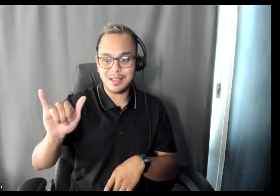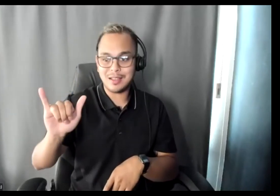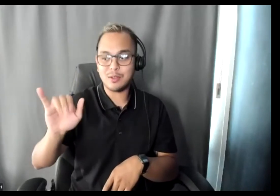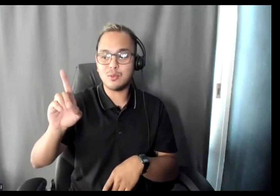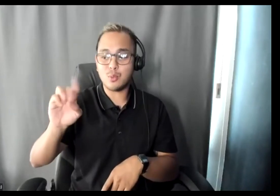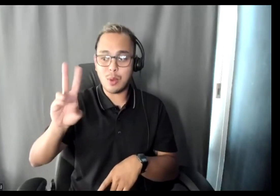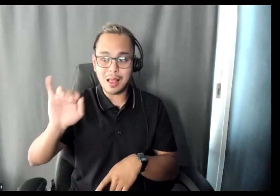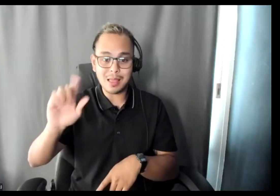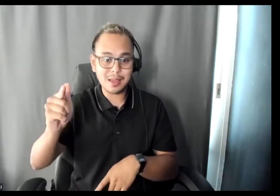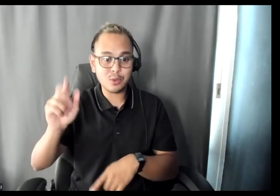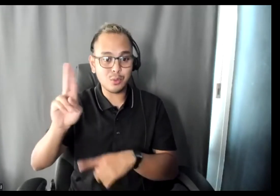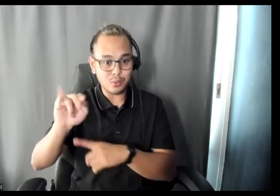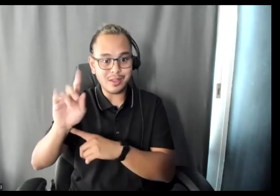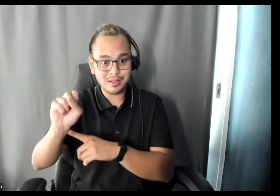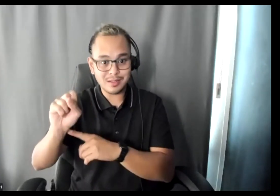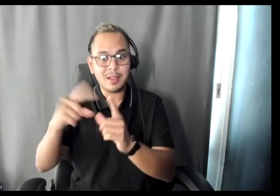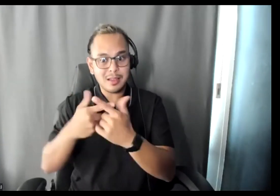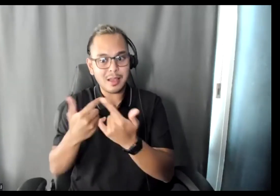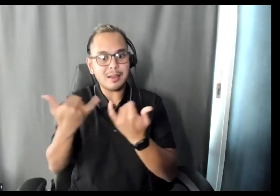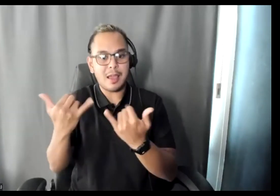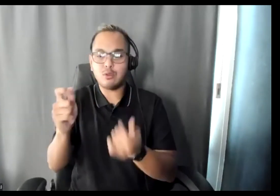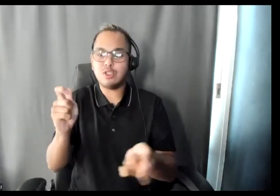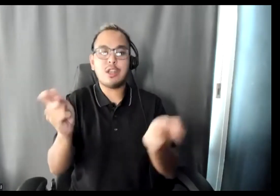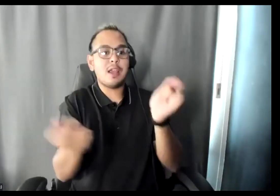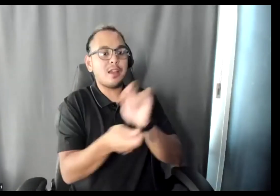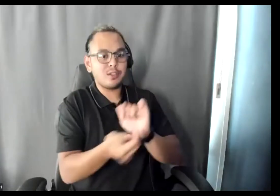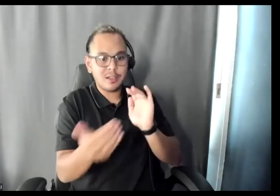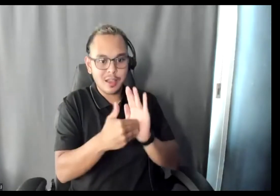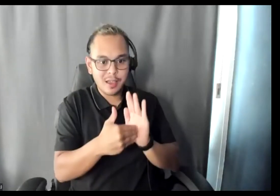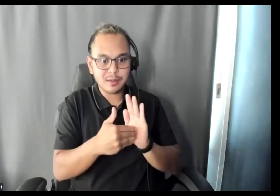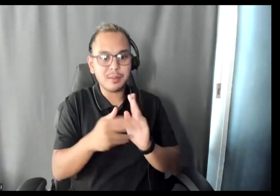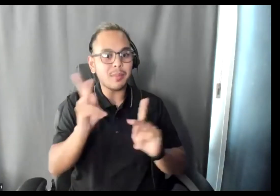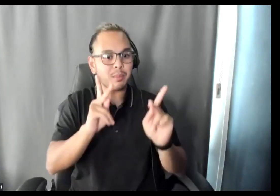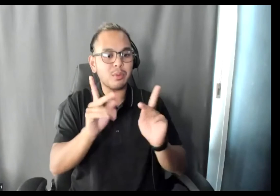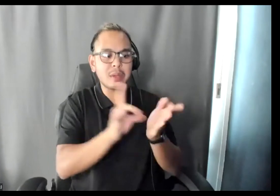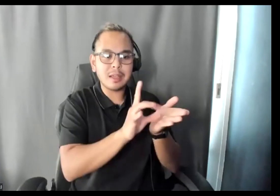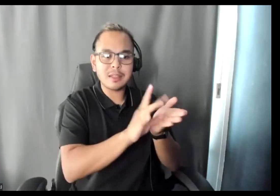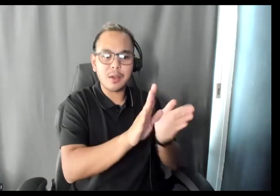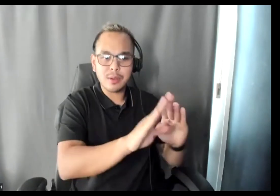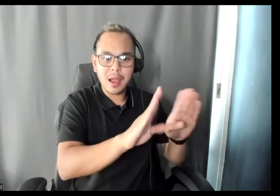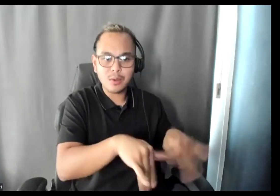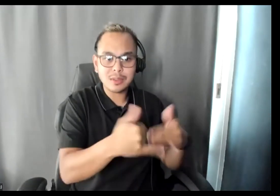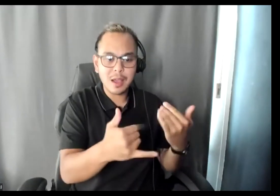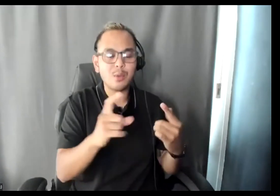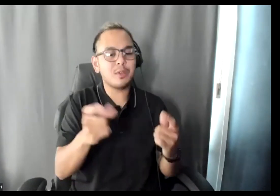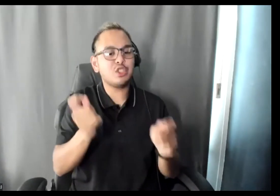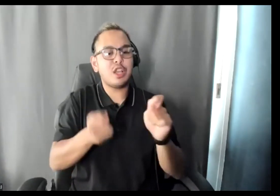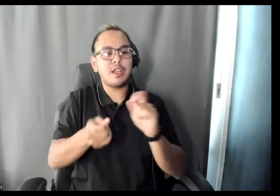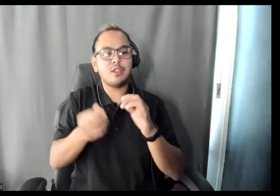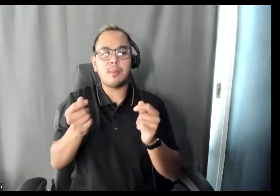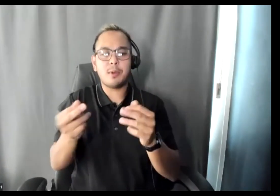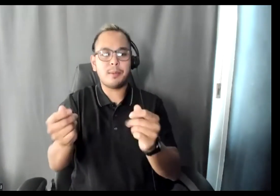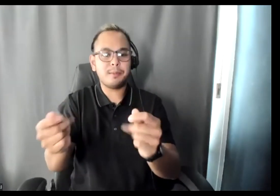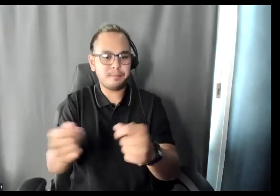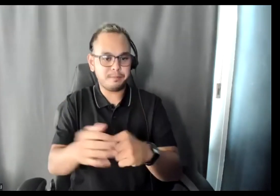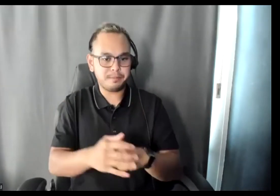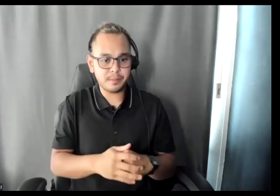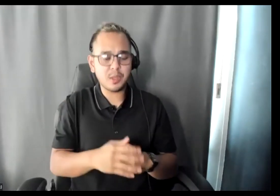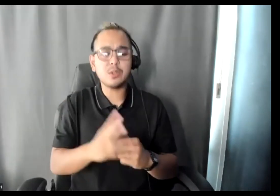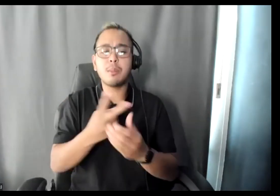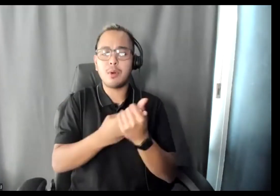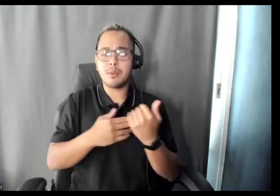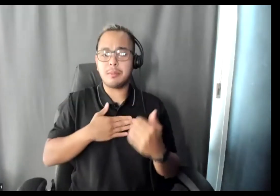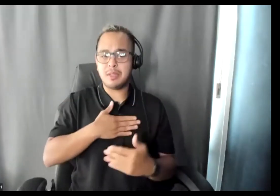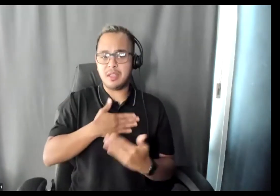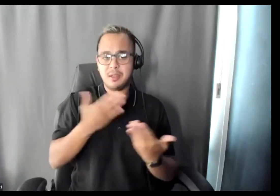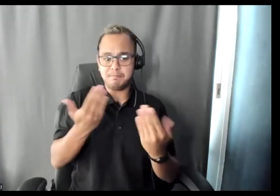from getting kicked out of their, you know, houses because they're facing eviction, and they have to do that on a dime. So both of you would love to talk about just